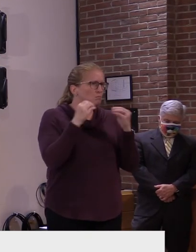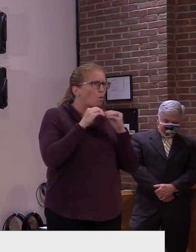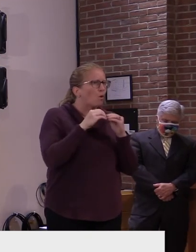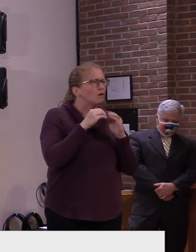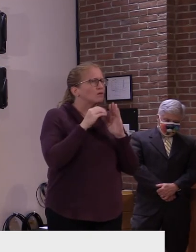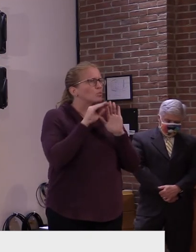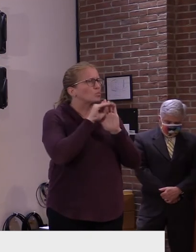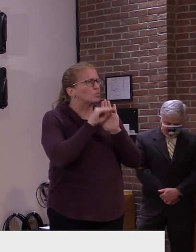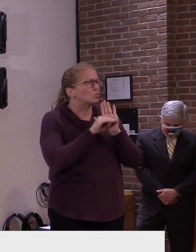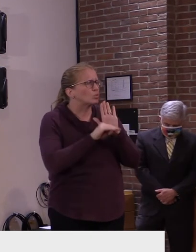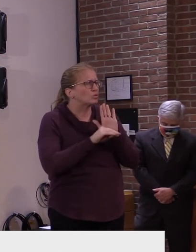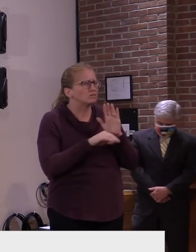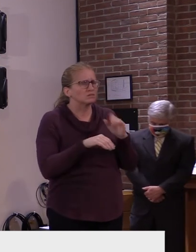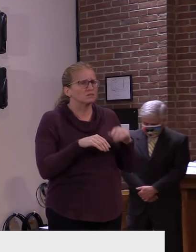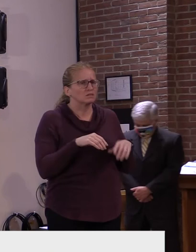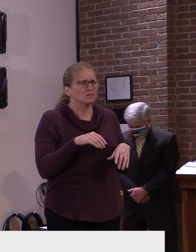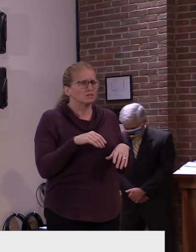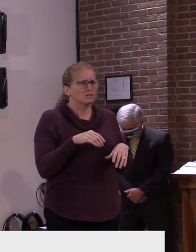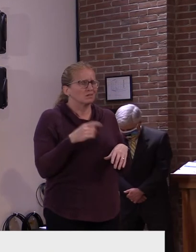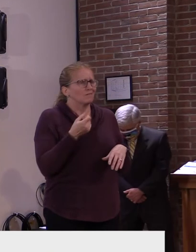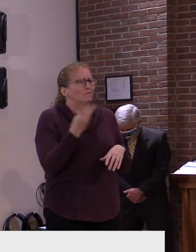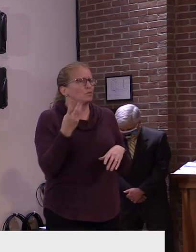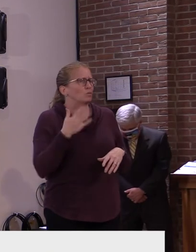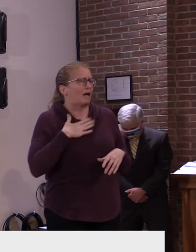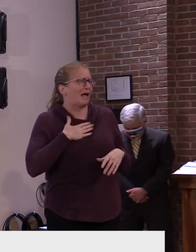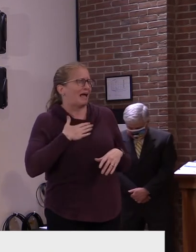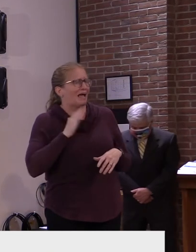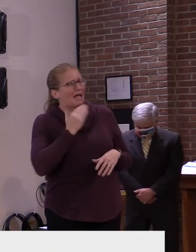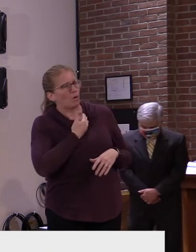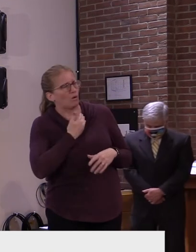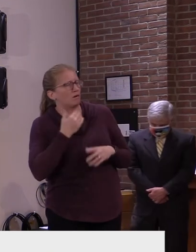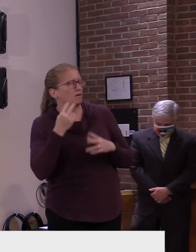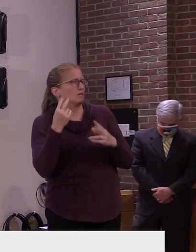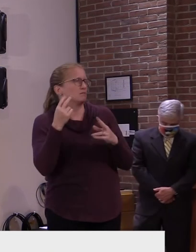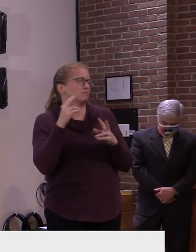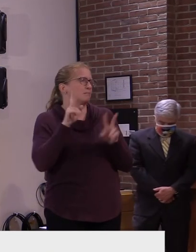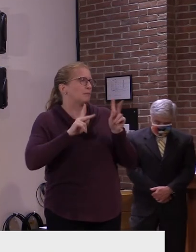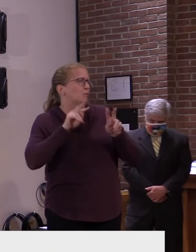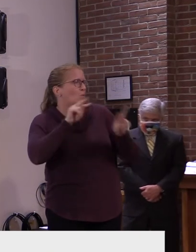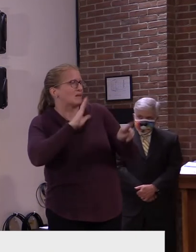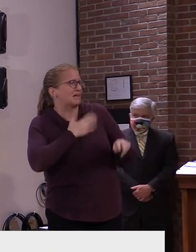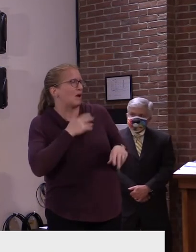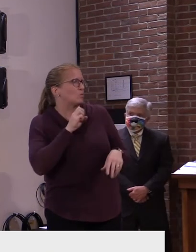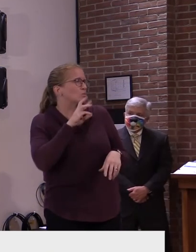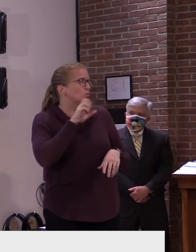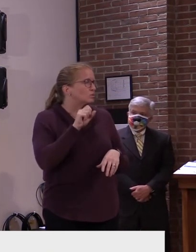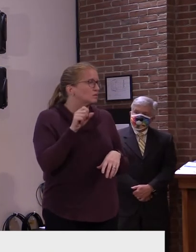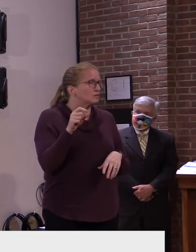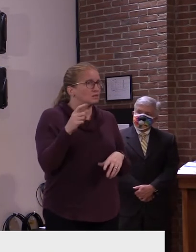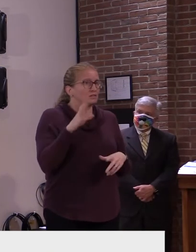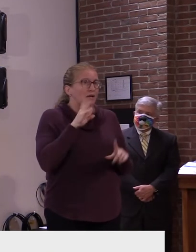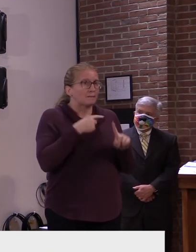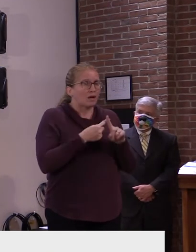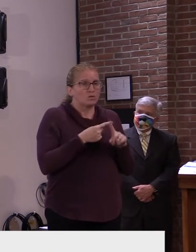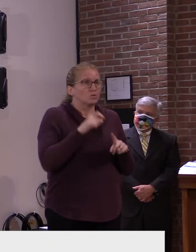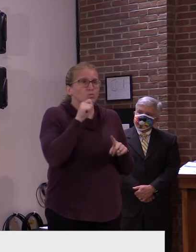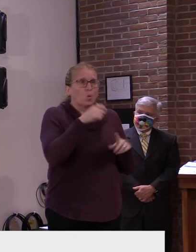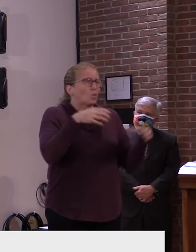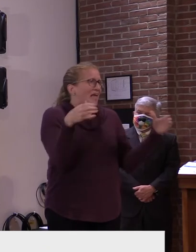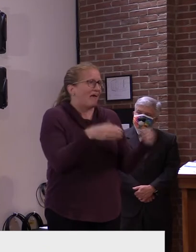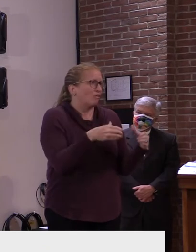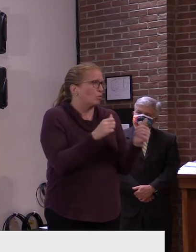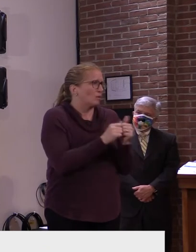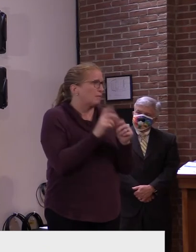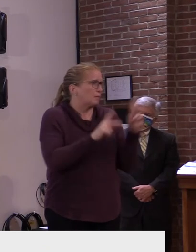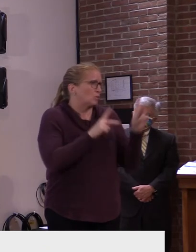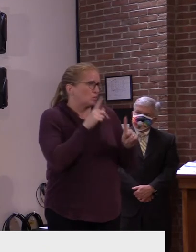wondering in cases i'm in the stronger from you all about not gathering with people who are outside of your household yeah the